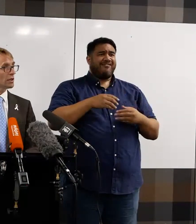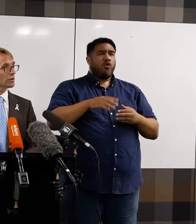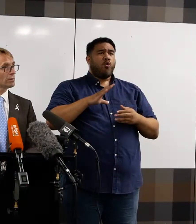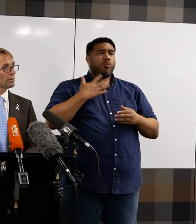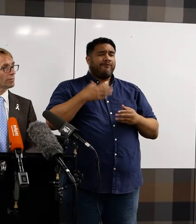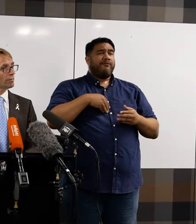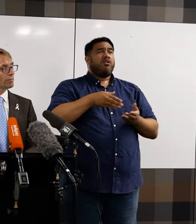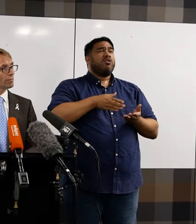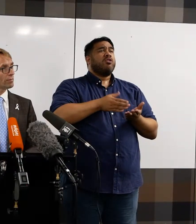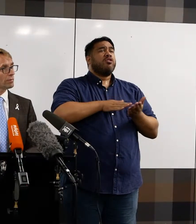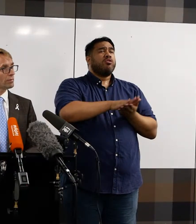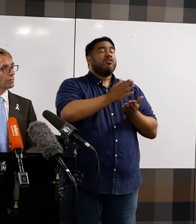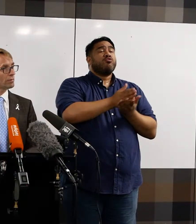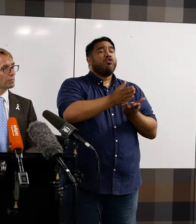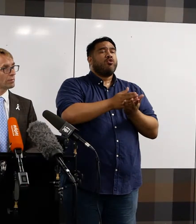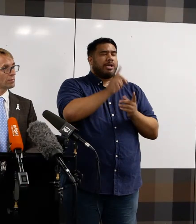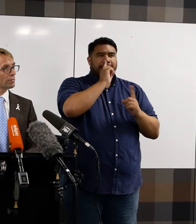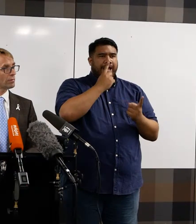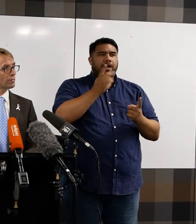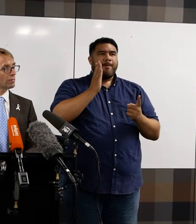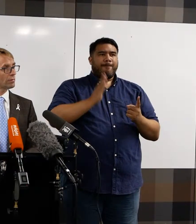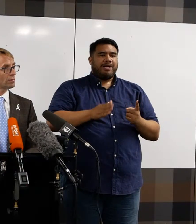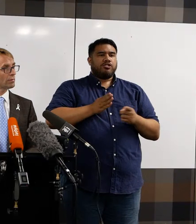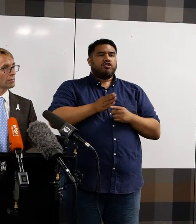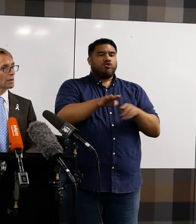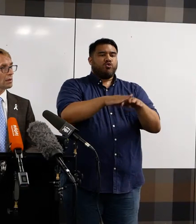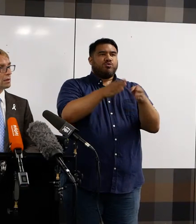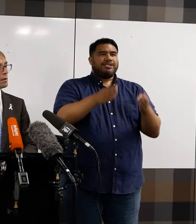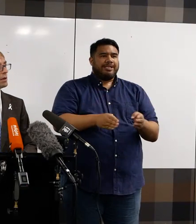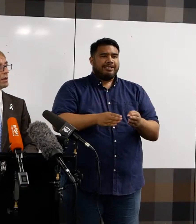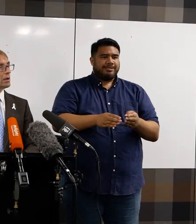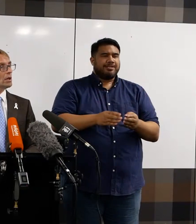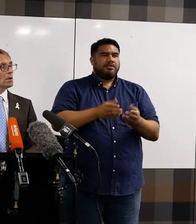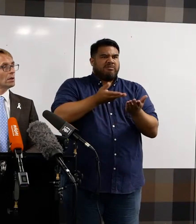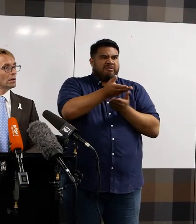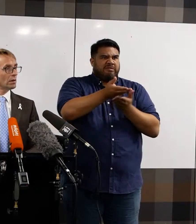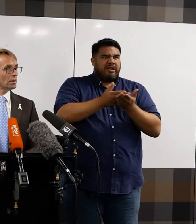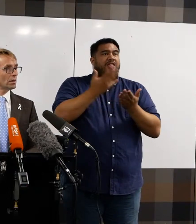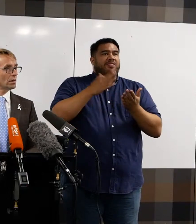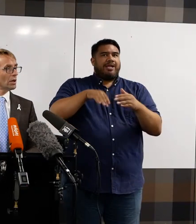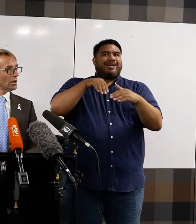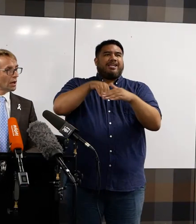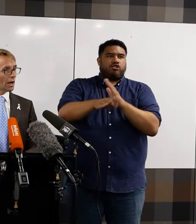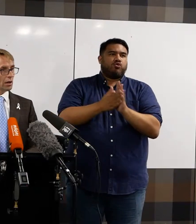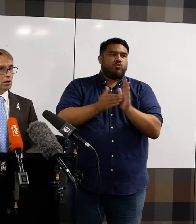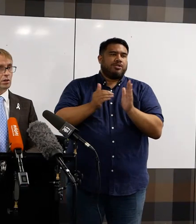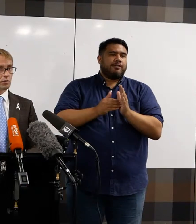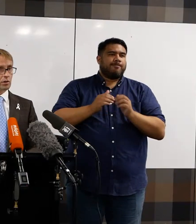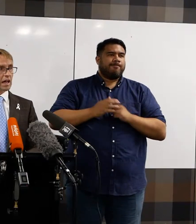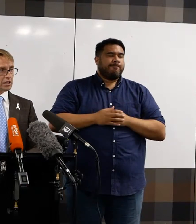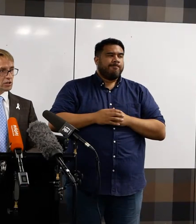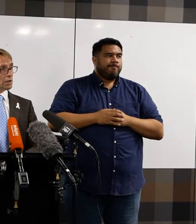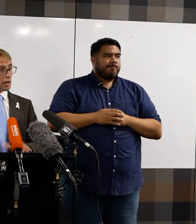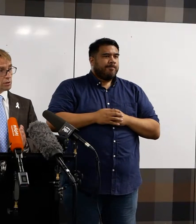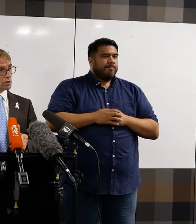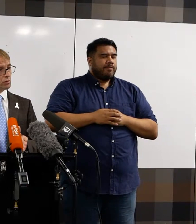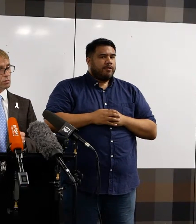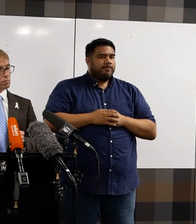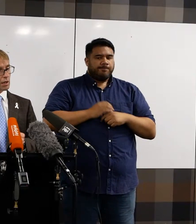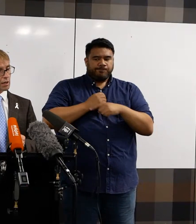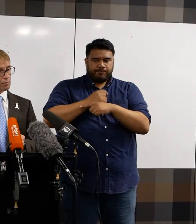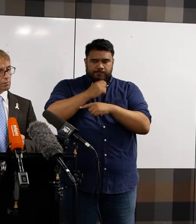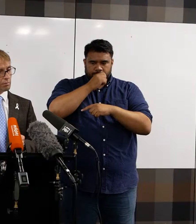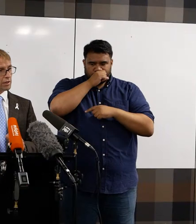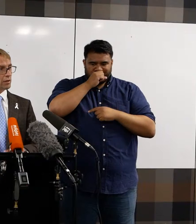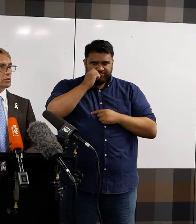those details. What about the people who came through, say, last week before the ban was in place? Are you tracking them as well? Last week, up